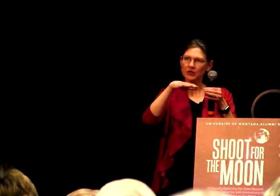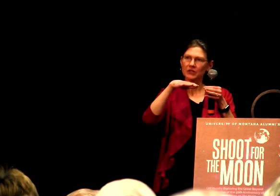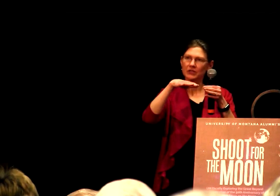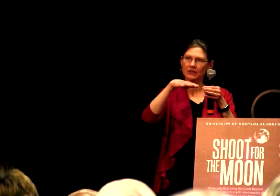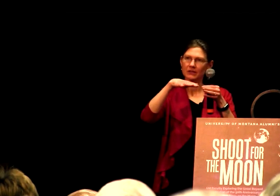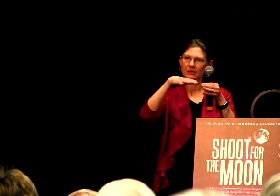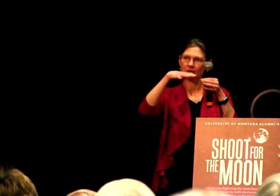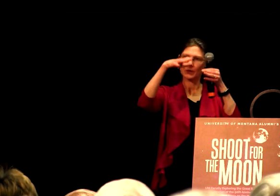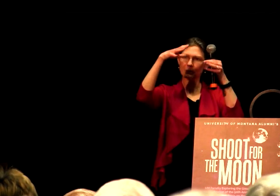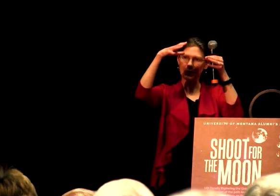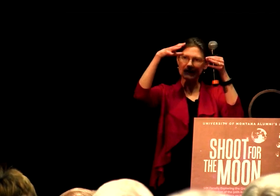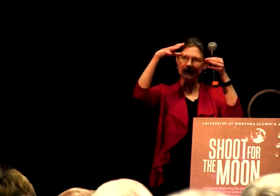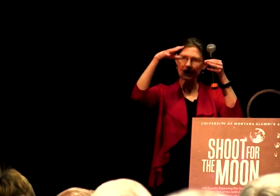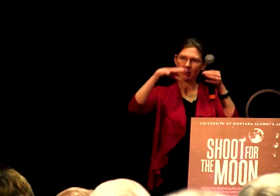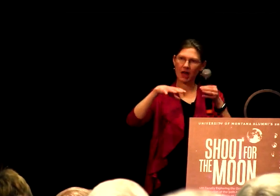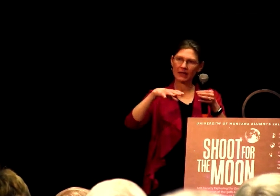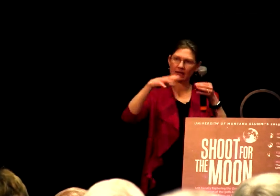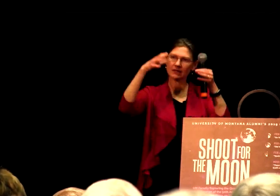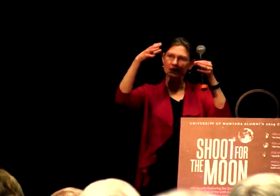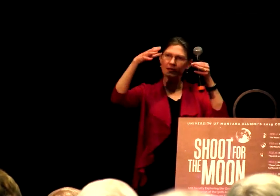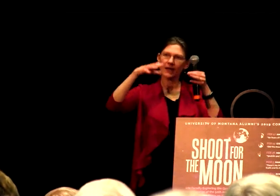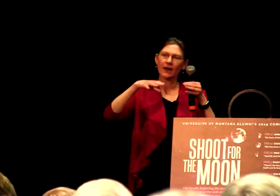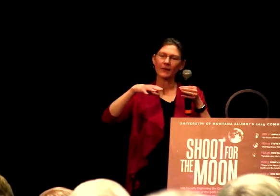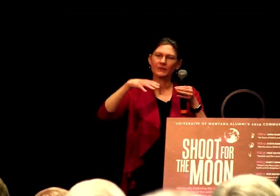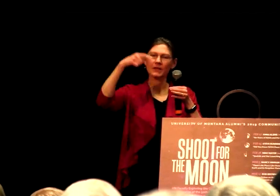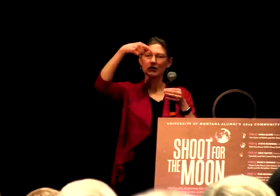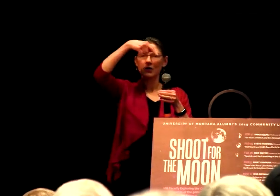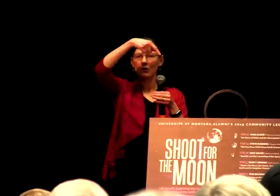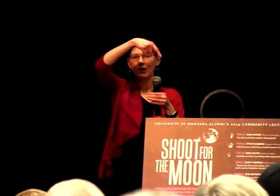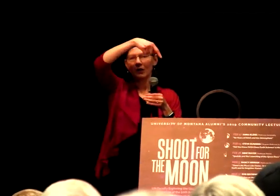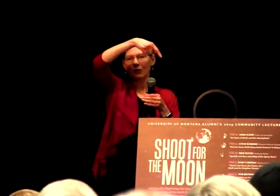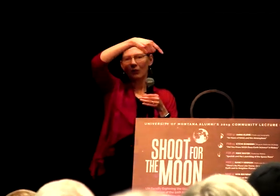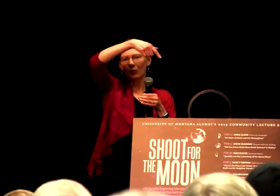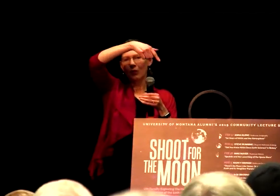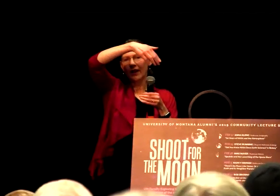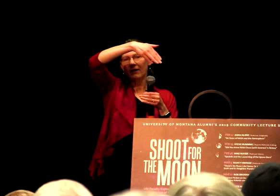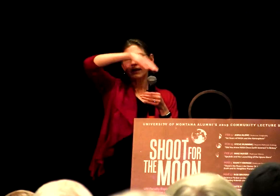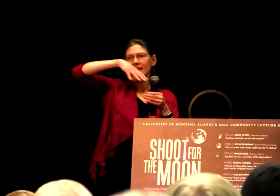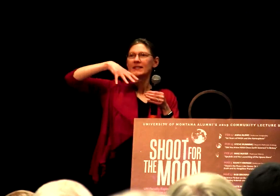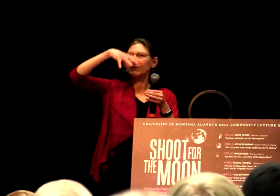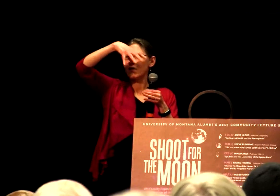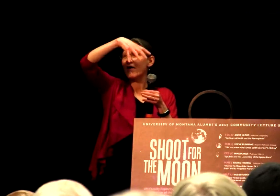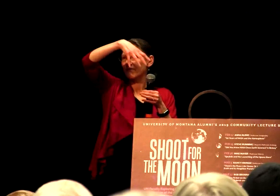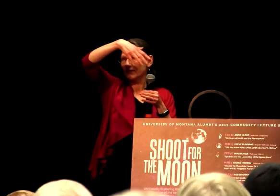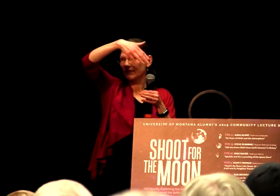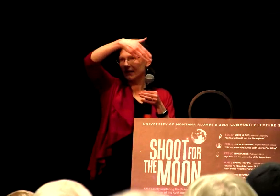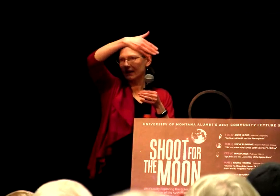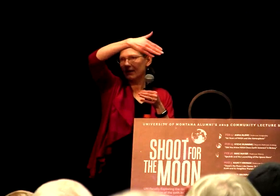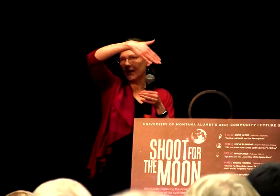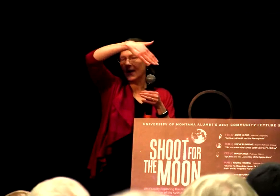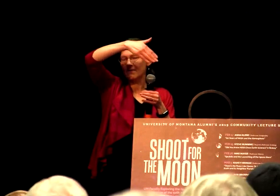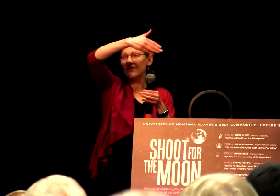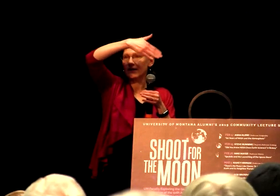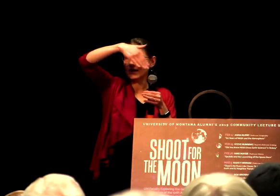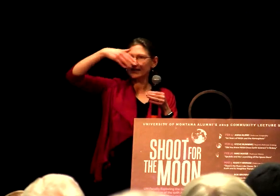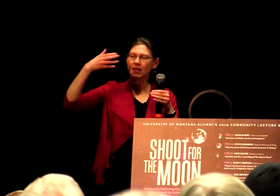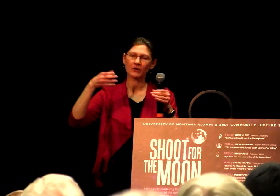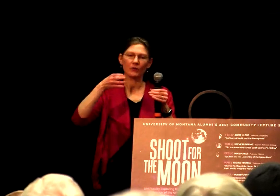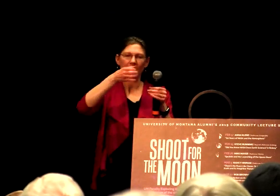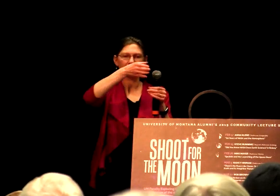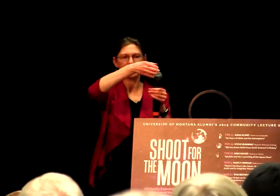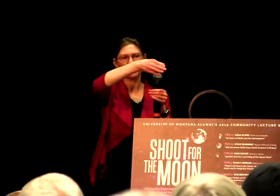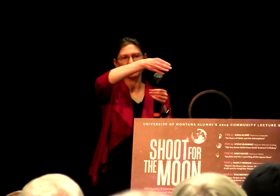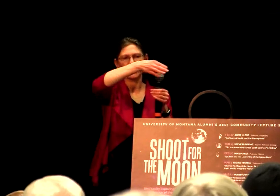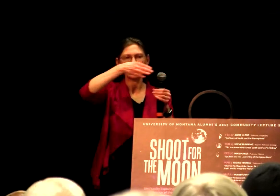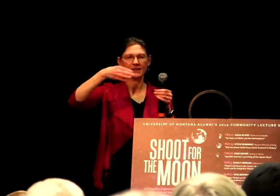how squished or pointy that blob is. And so where it is above varies.